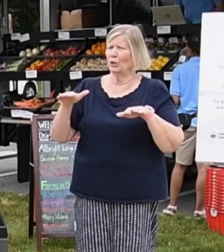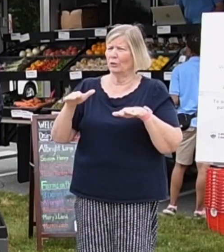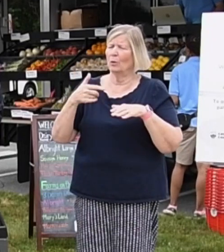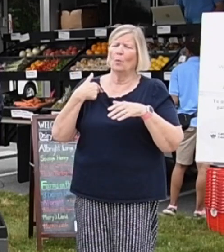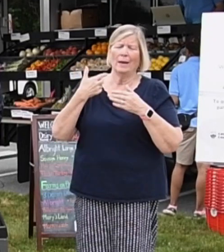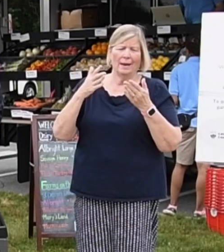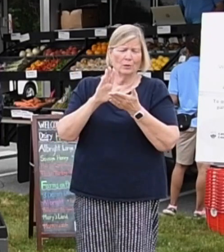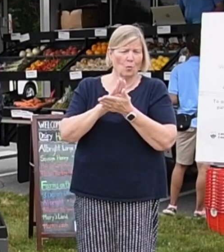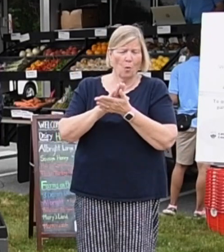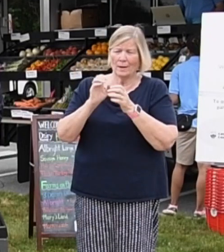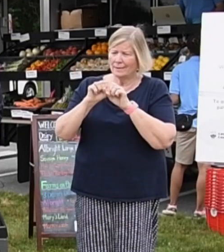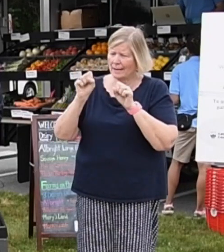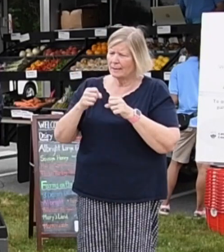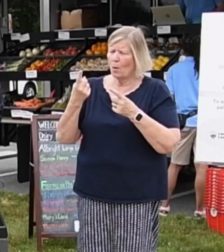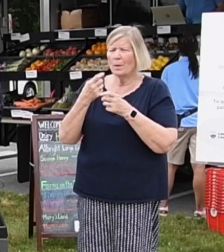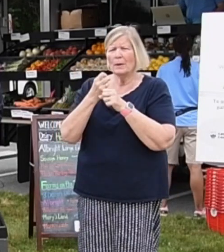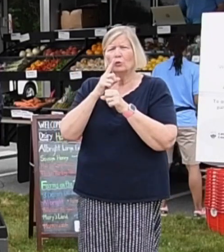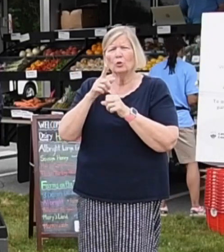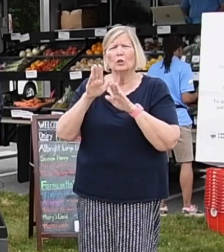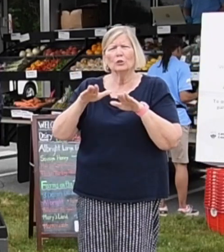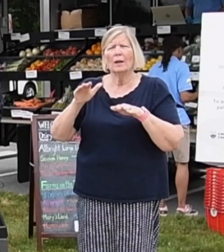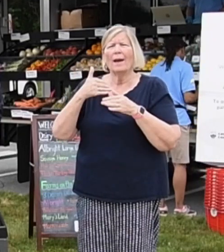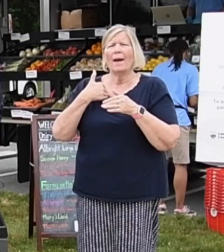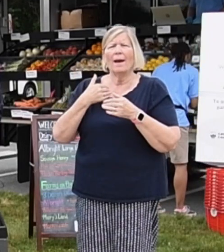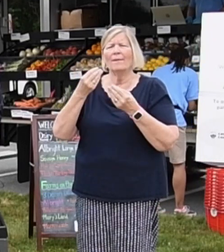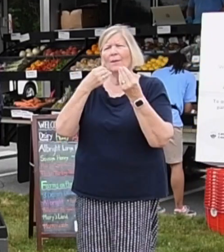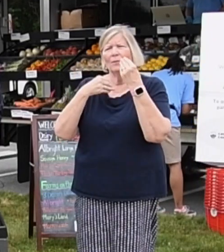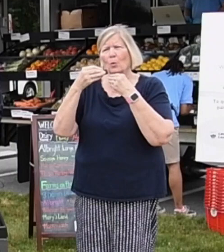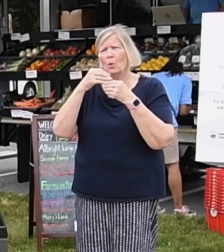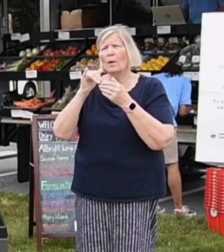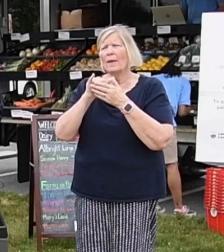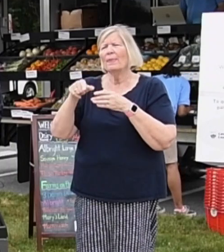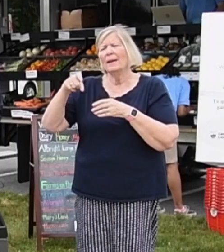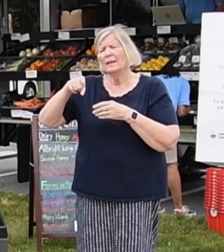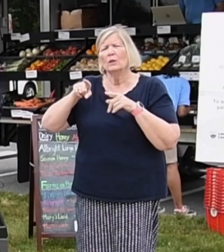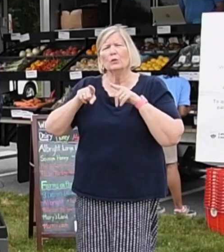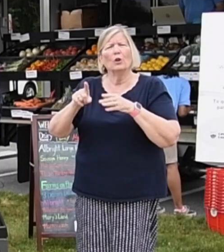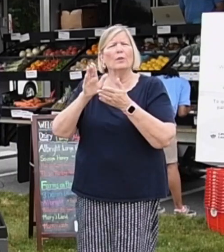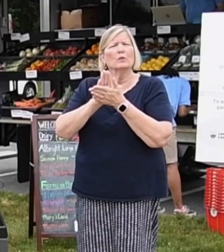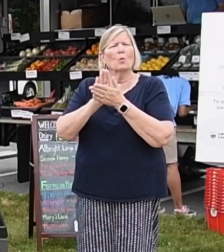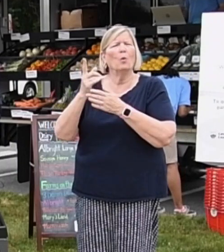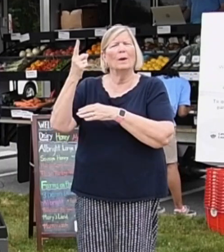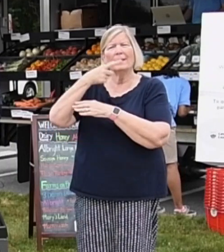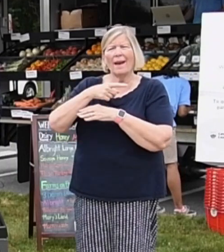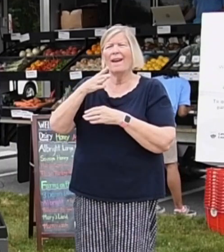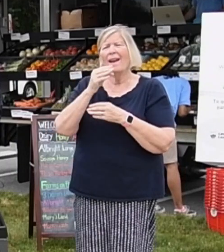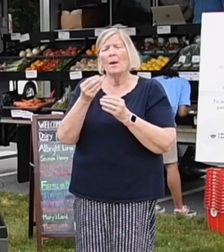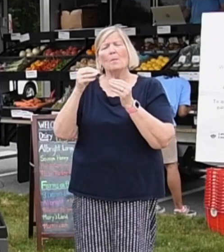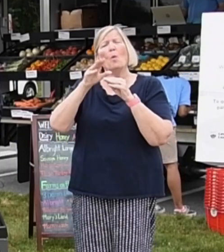to ensure that our children have nourishment they need during the school day, but also more than that, that they are